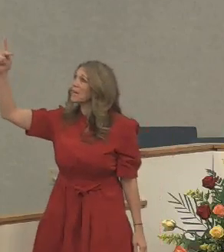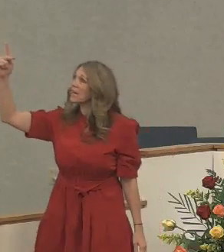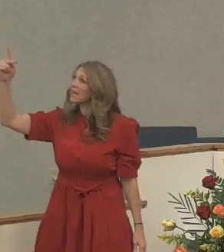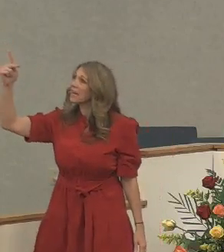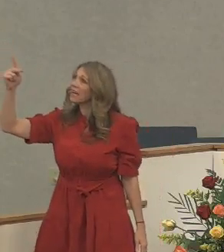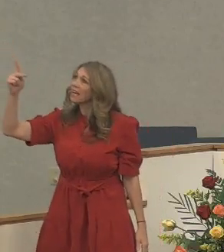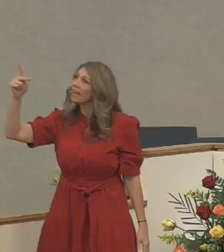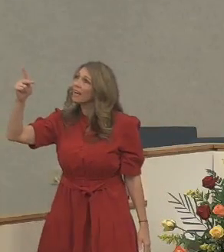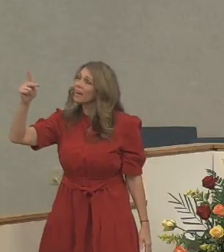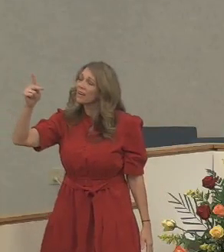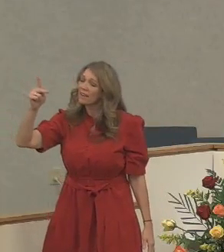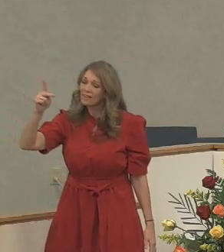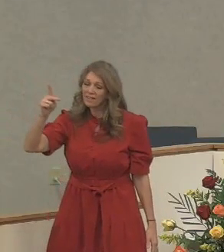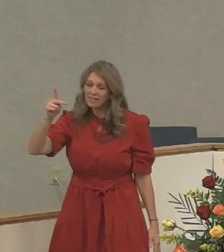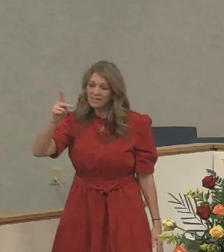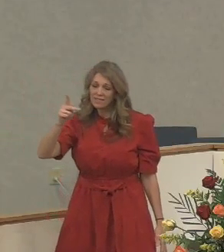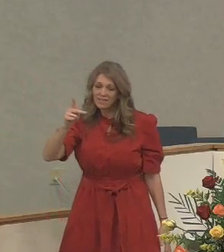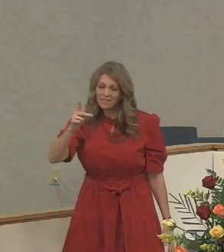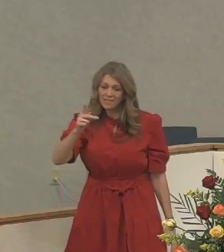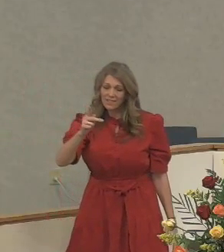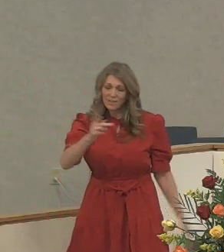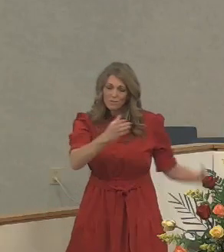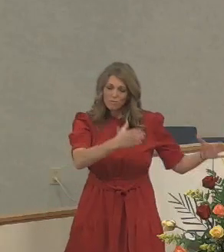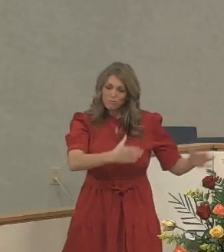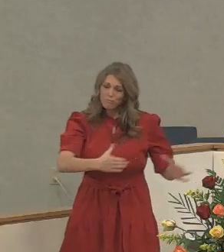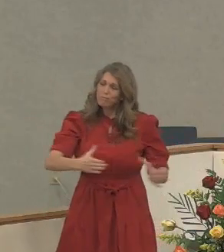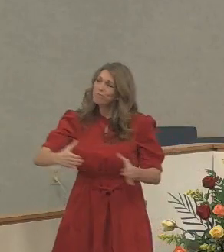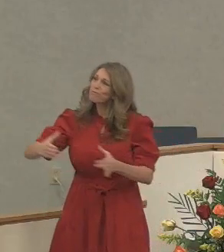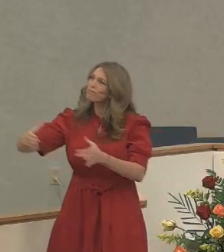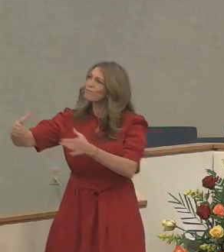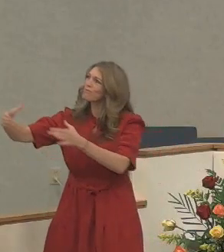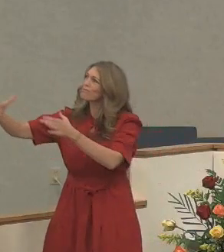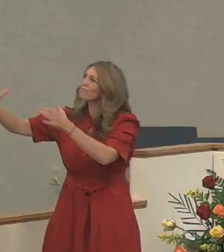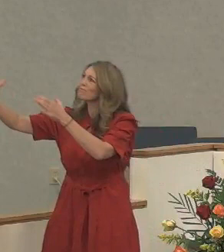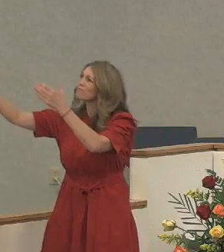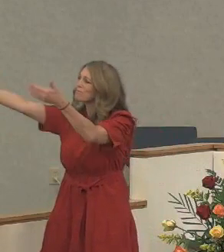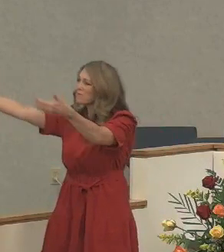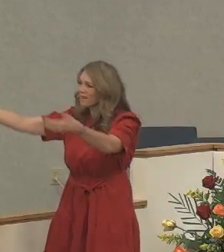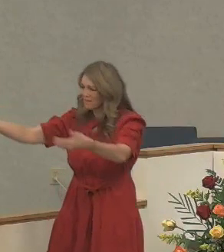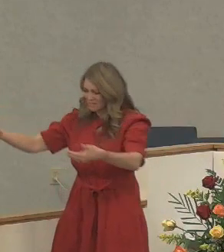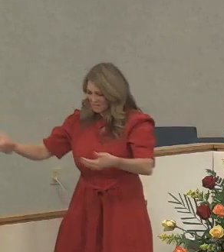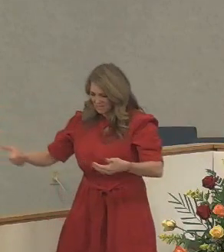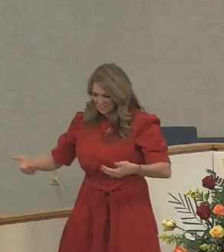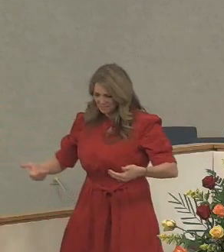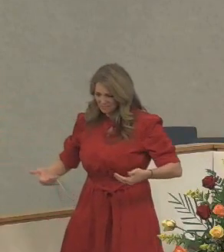returns to welcome home his own.